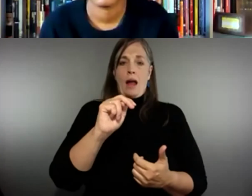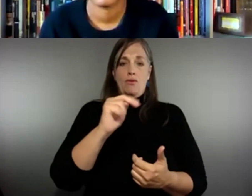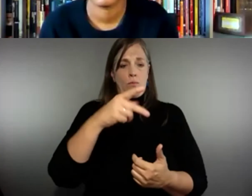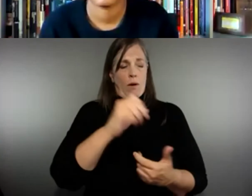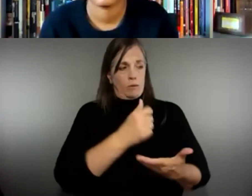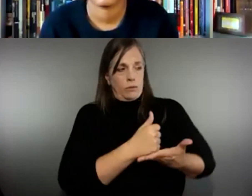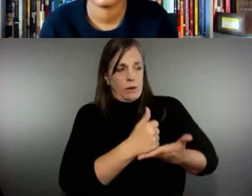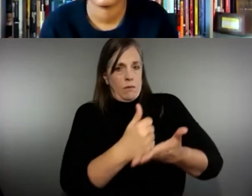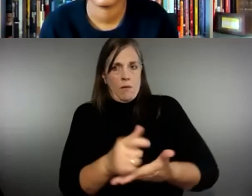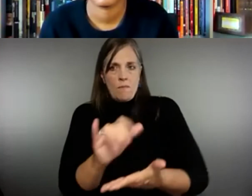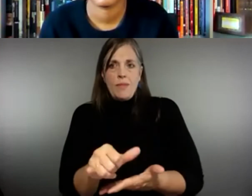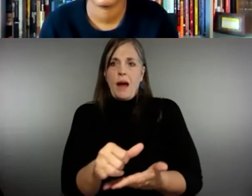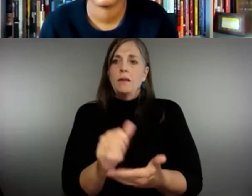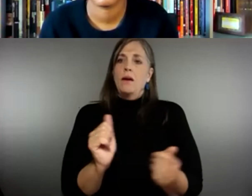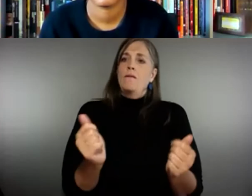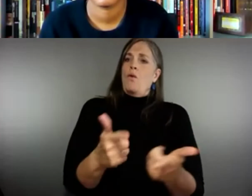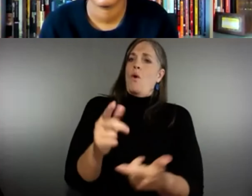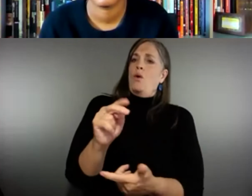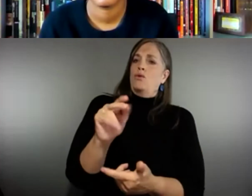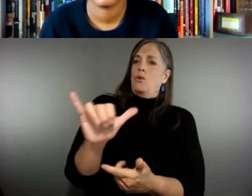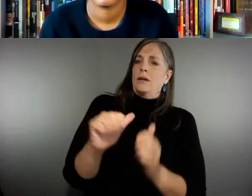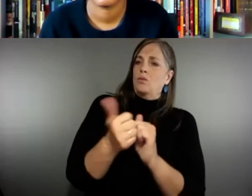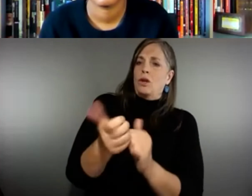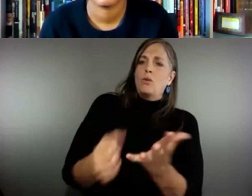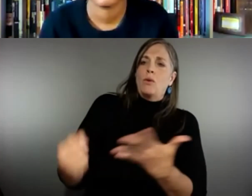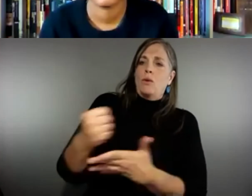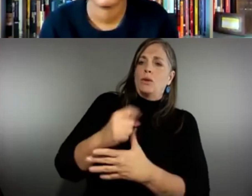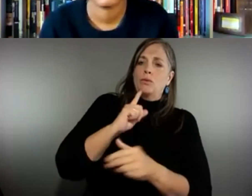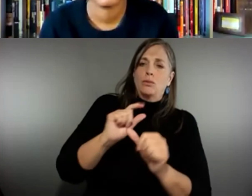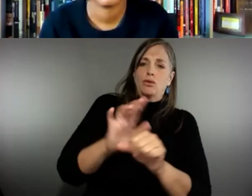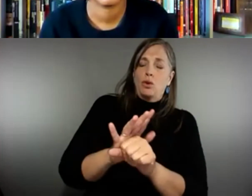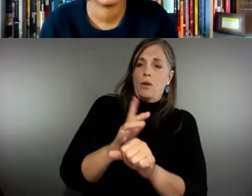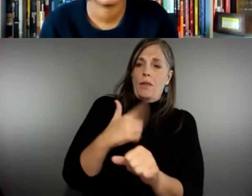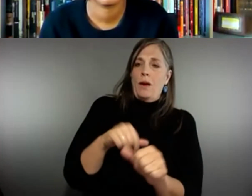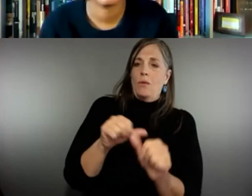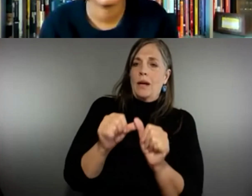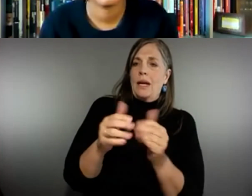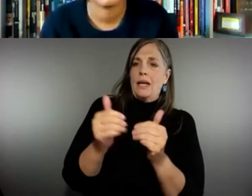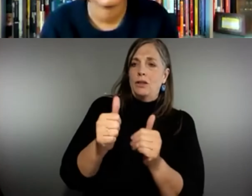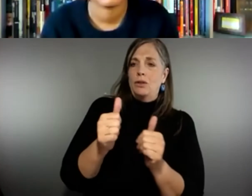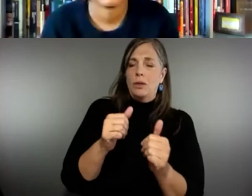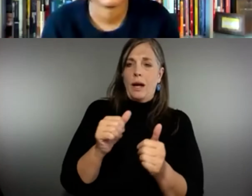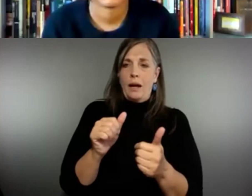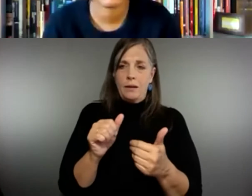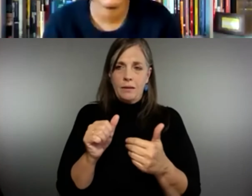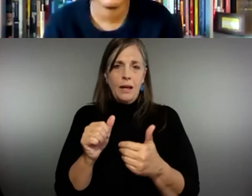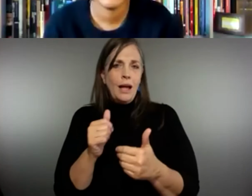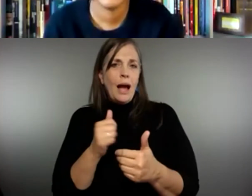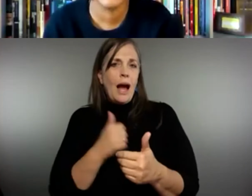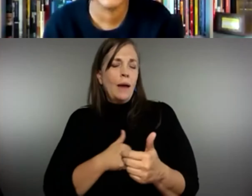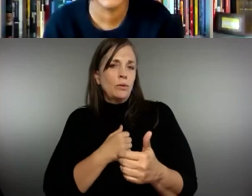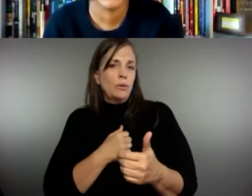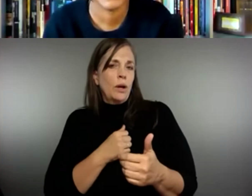increased access to non-profit services across the city sorry brother repeat that again i'm on the highway no problem